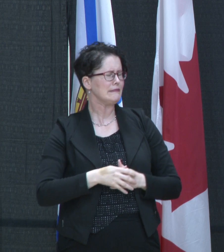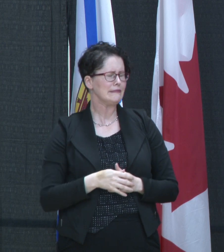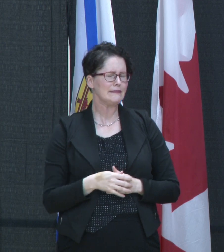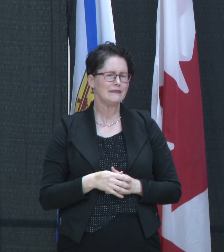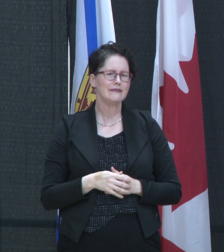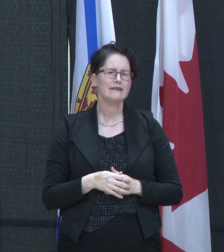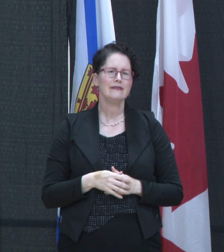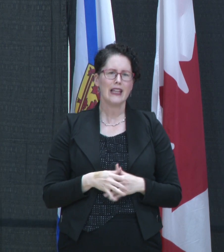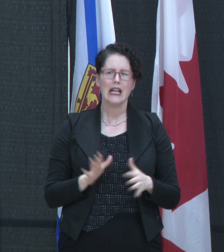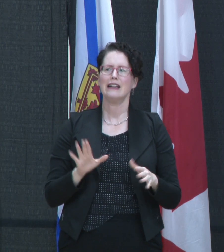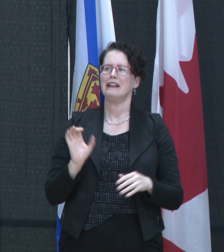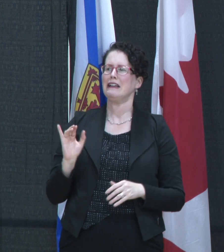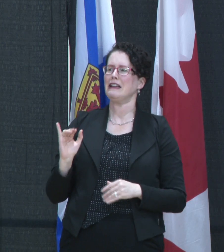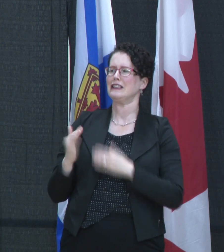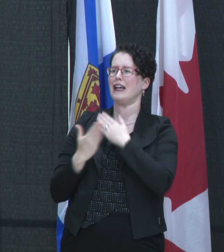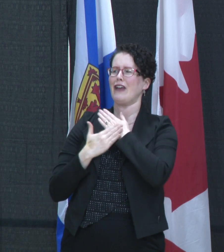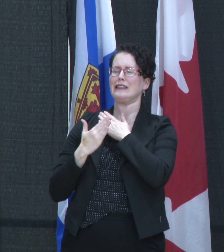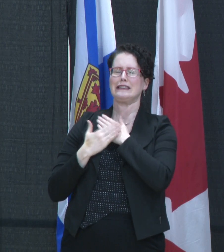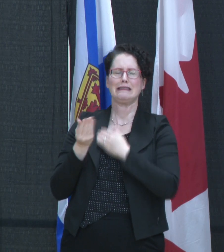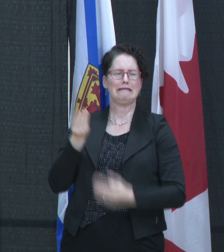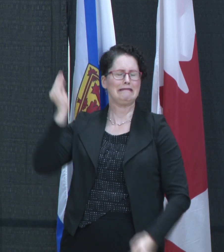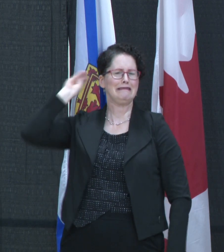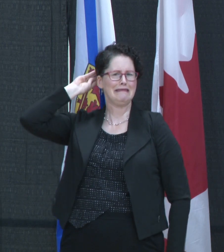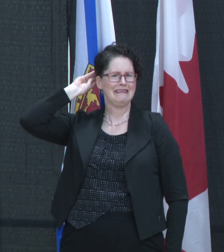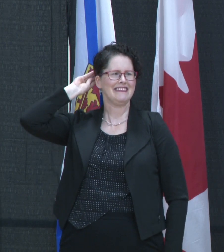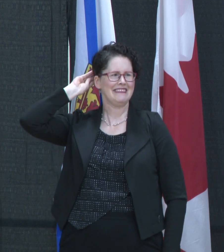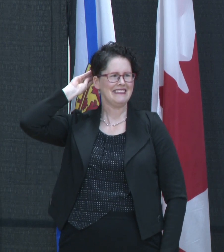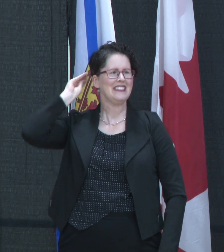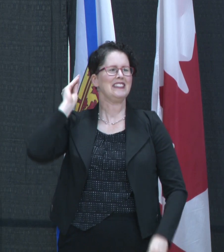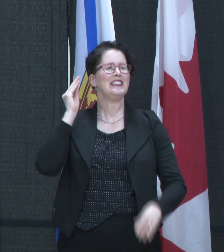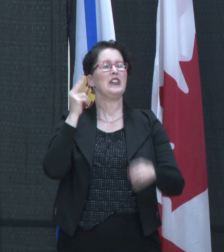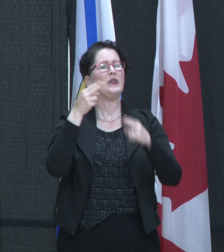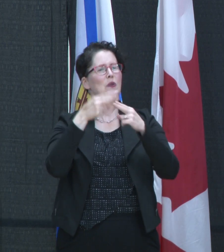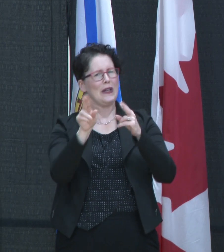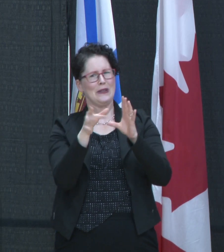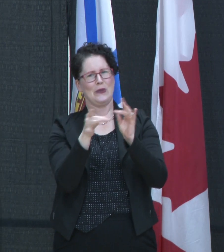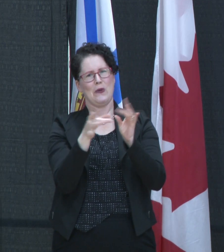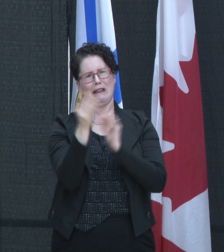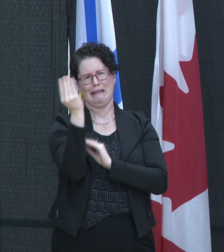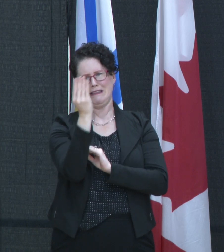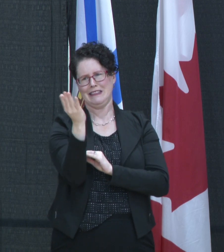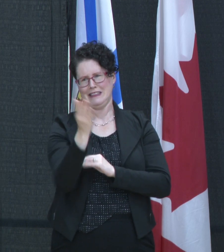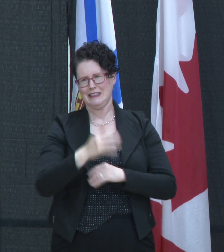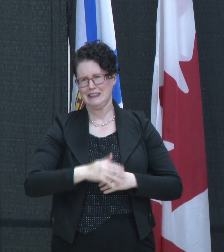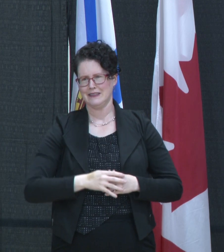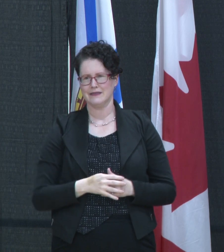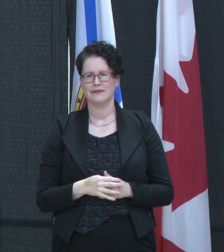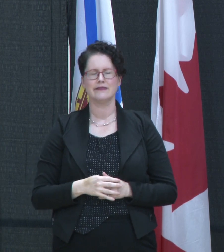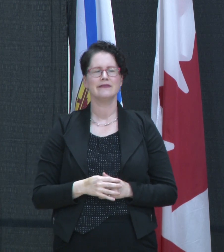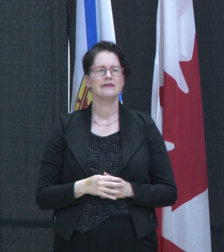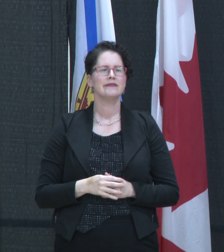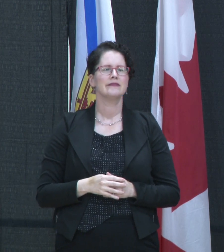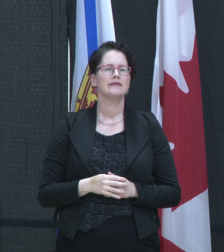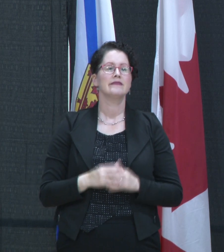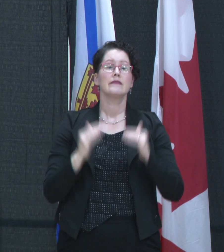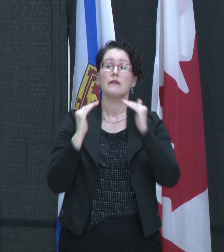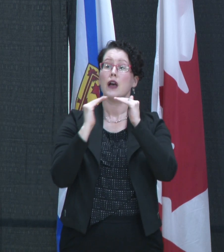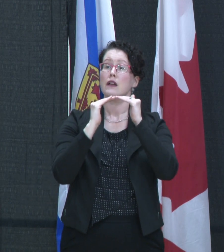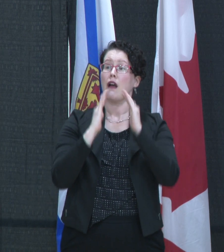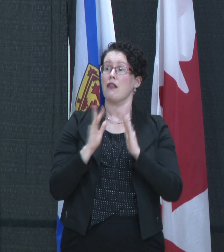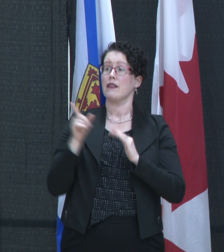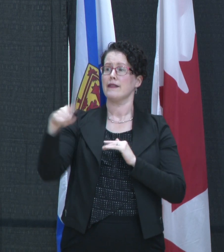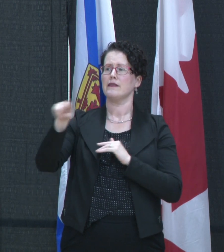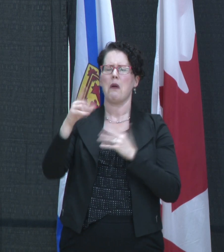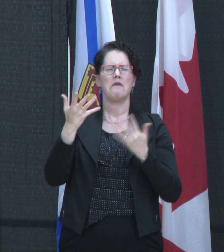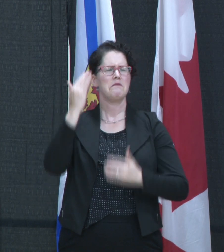So I'm going to take his advice, and I'm going to share with you a very quick story. It's a story that many of my colleagues have heard me share